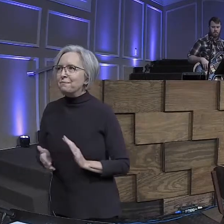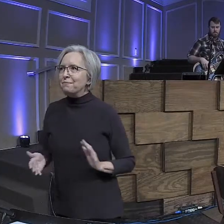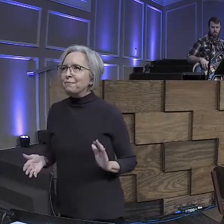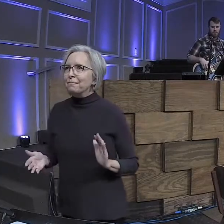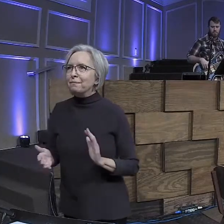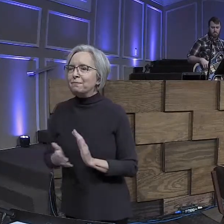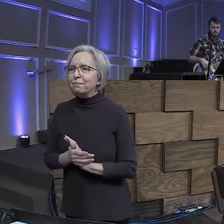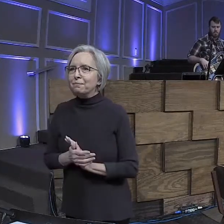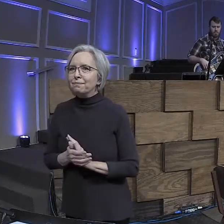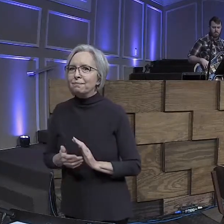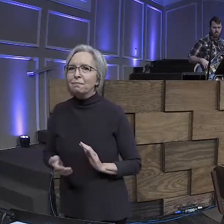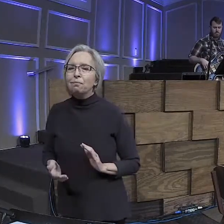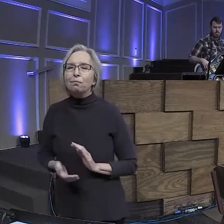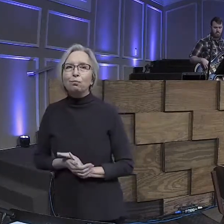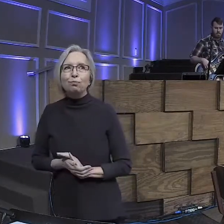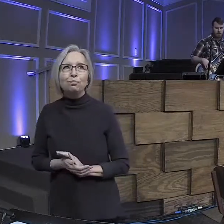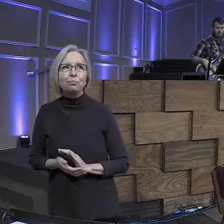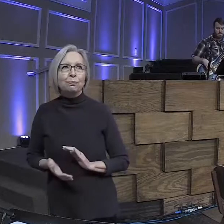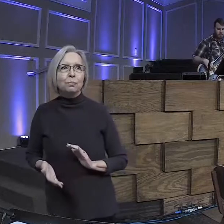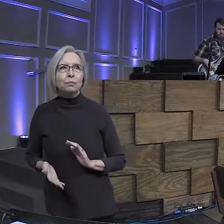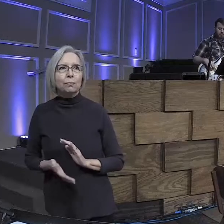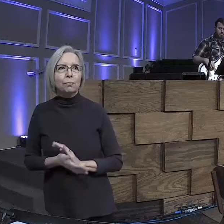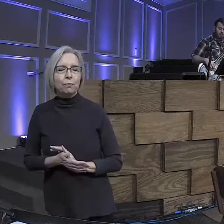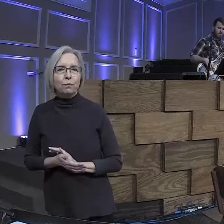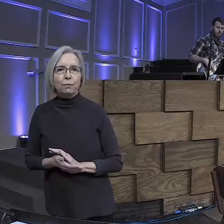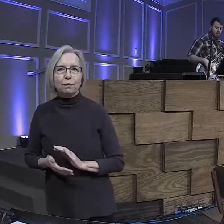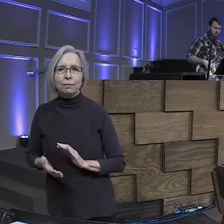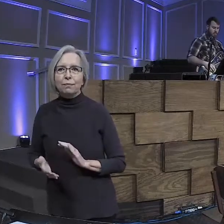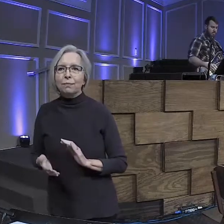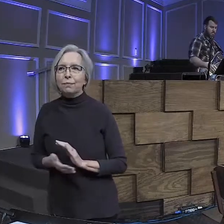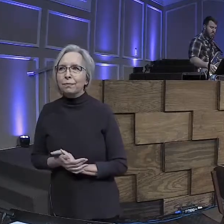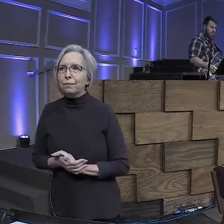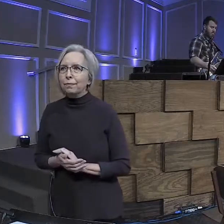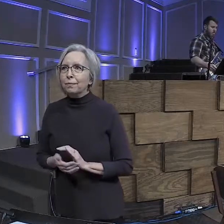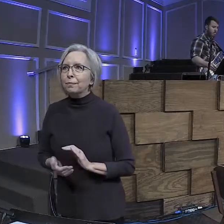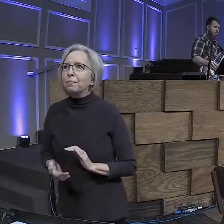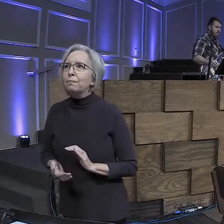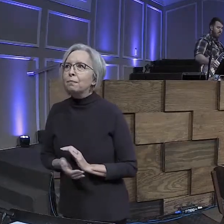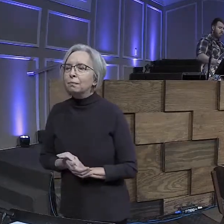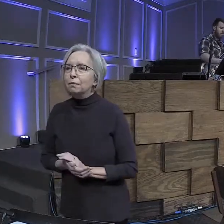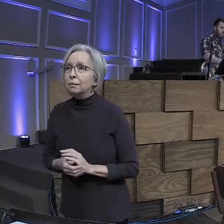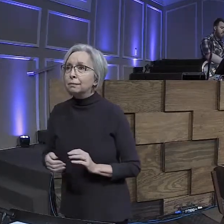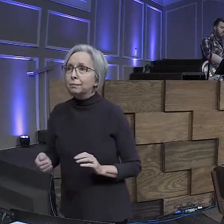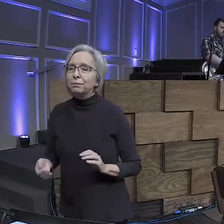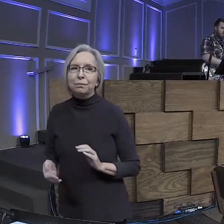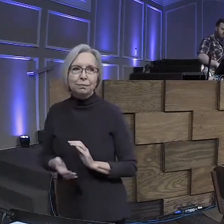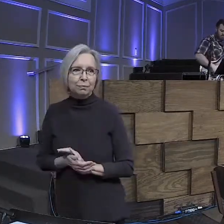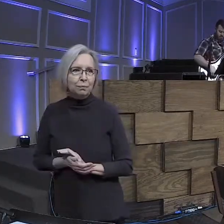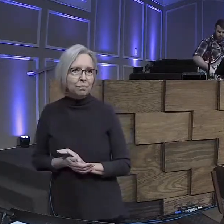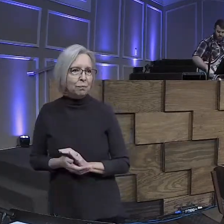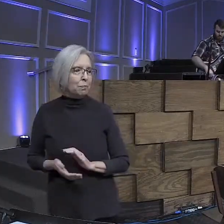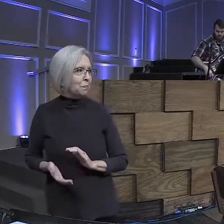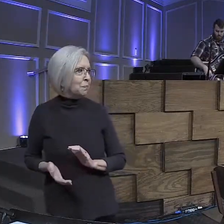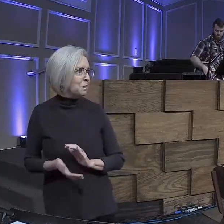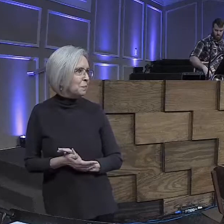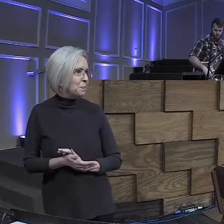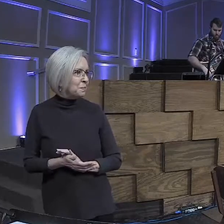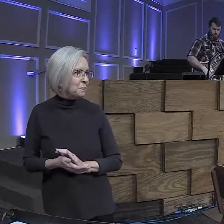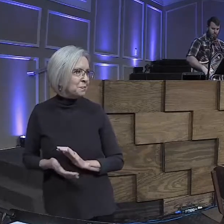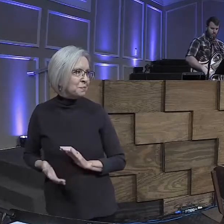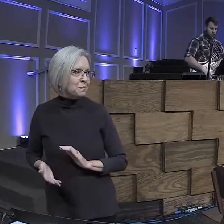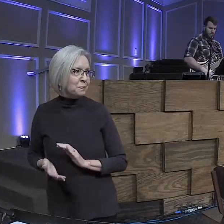Church. I needed rescue.